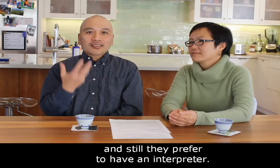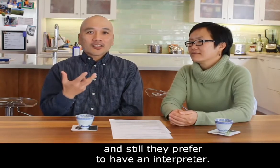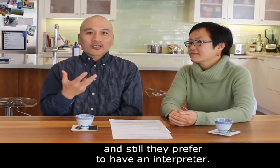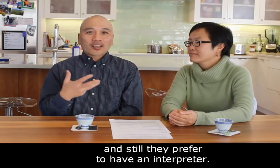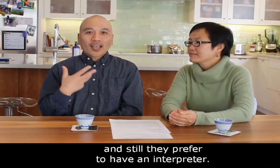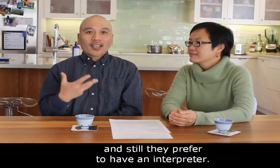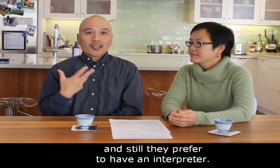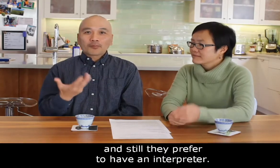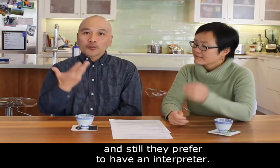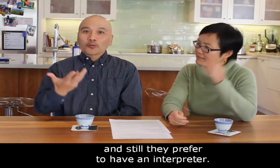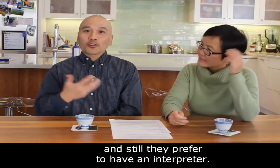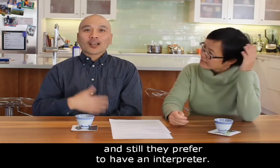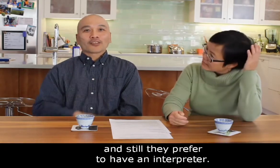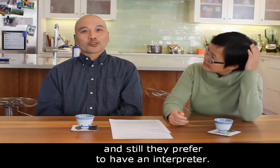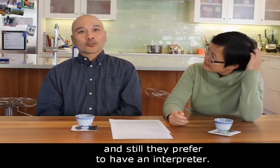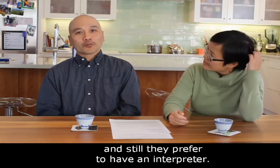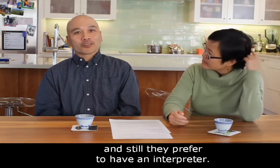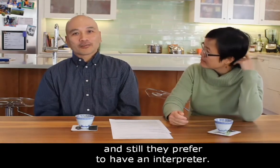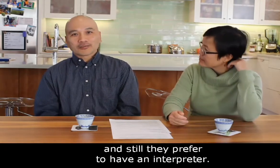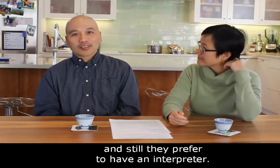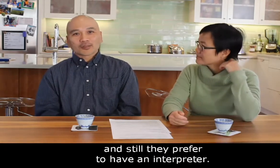still they prefer to have an interpreter. I mean,